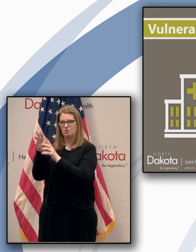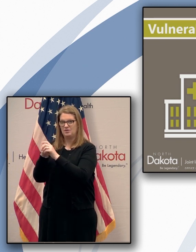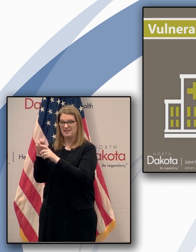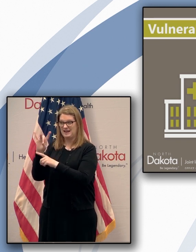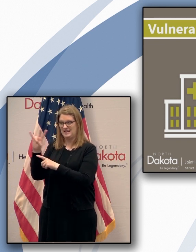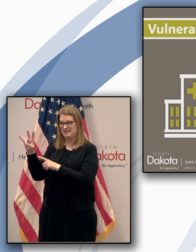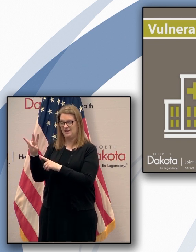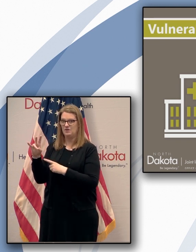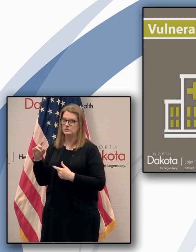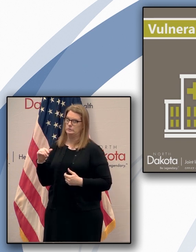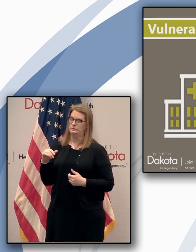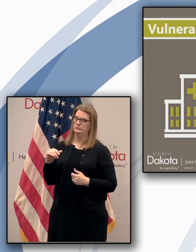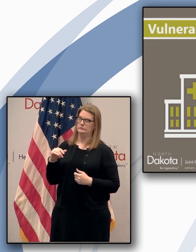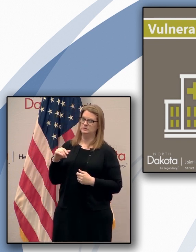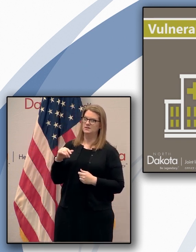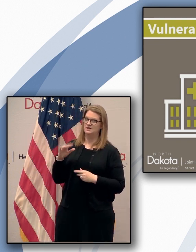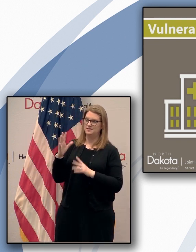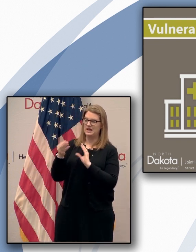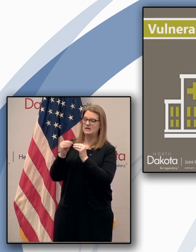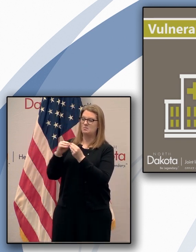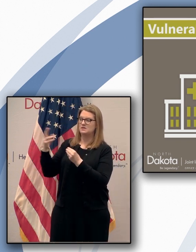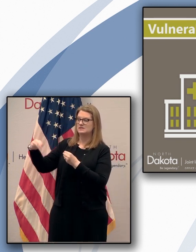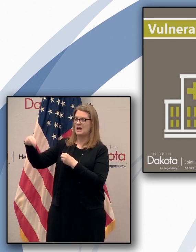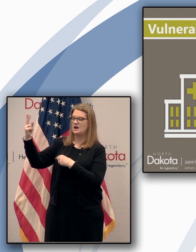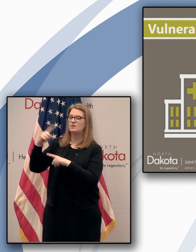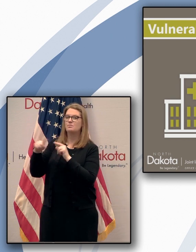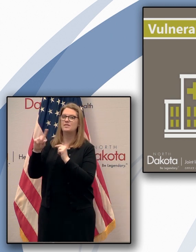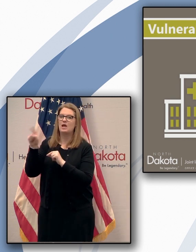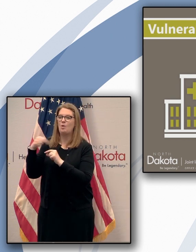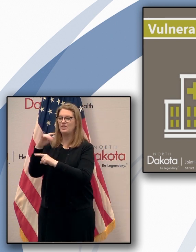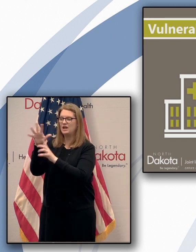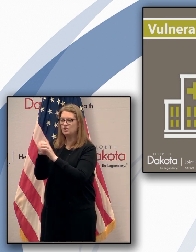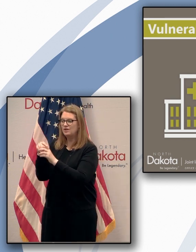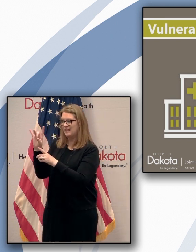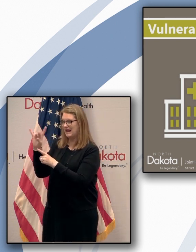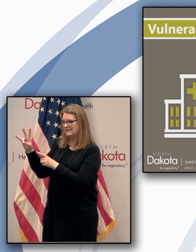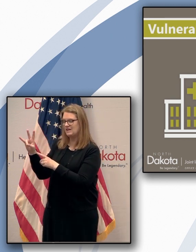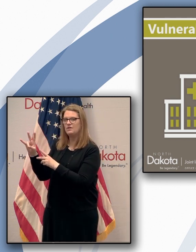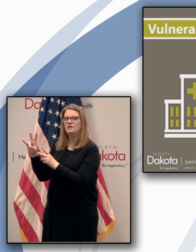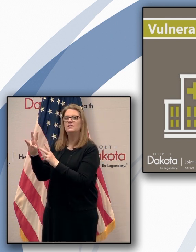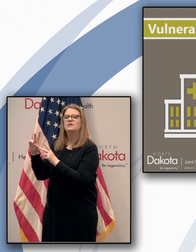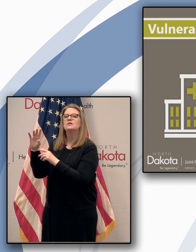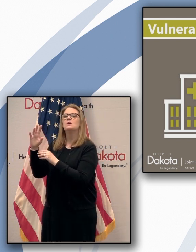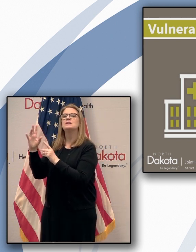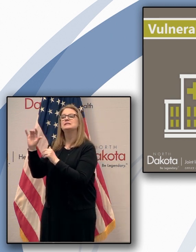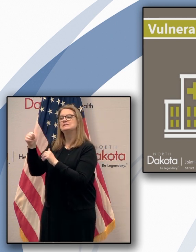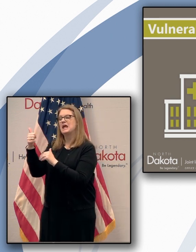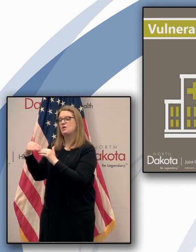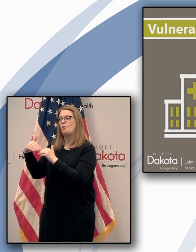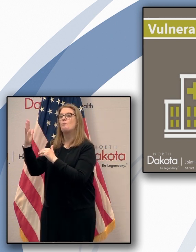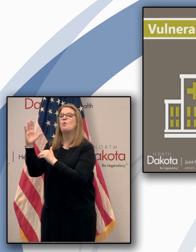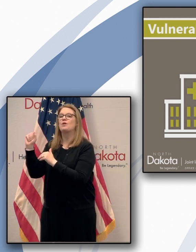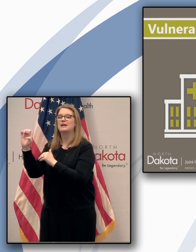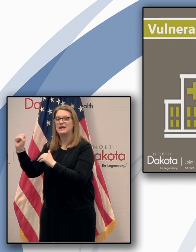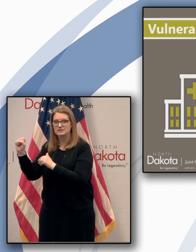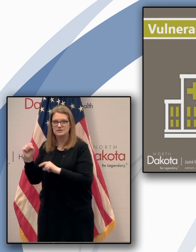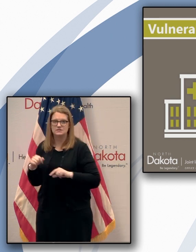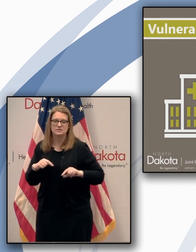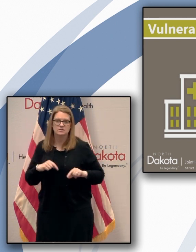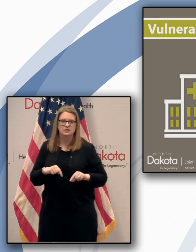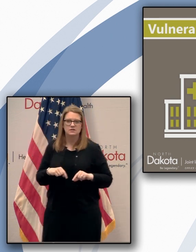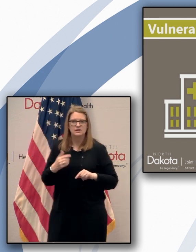number apparently is substantially higher than that. We've had some outbreaks here in long-term